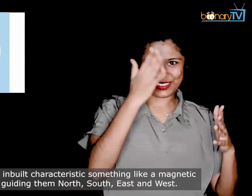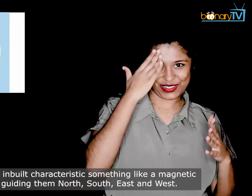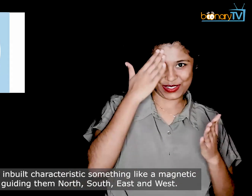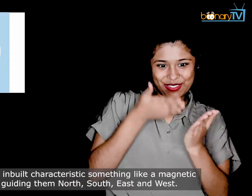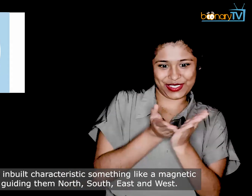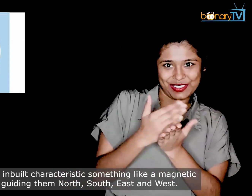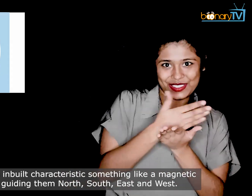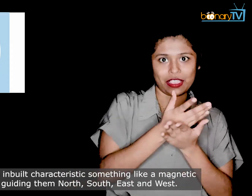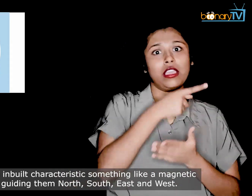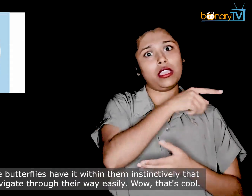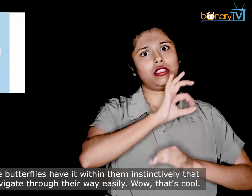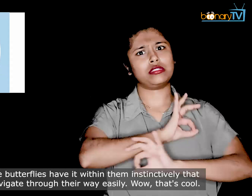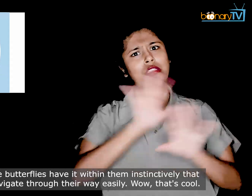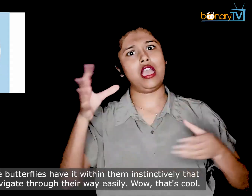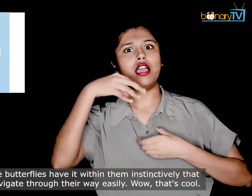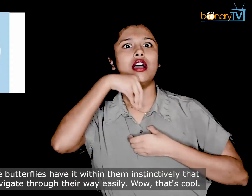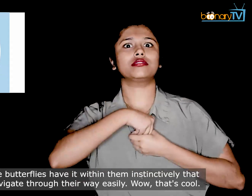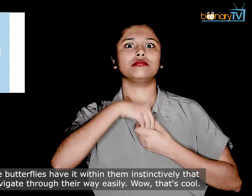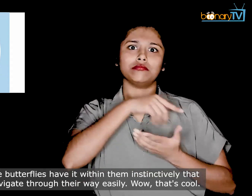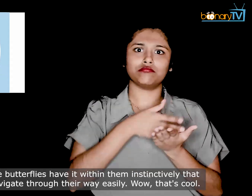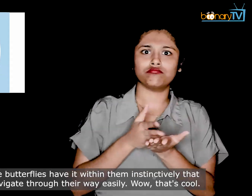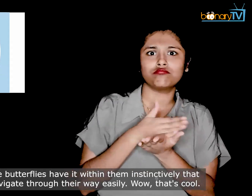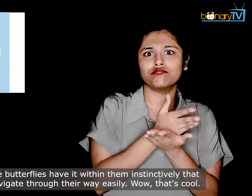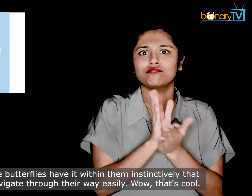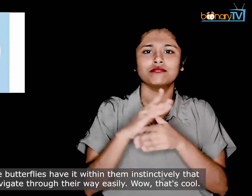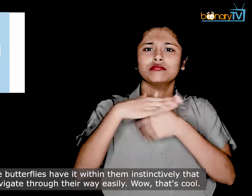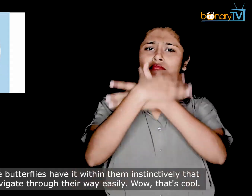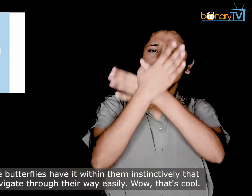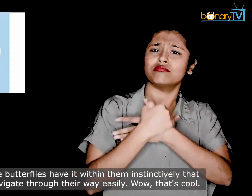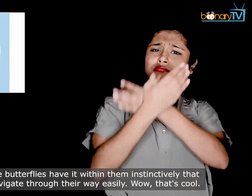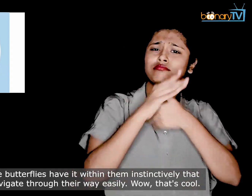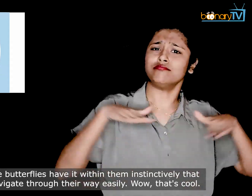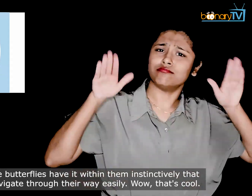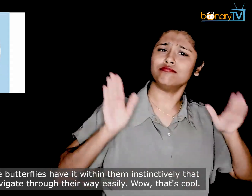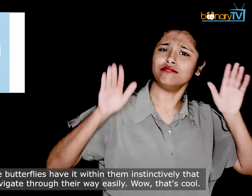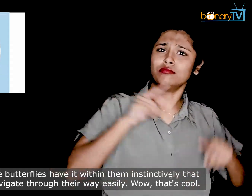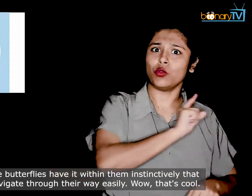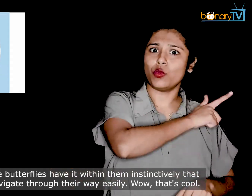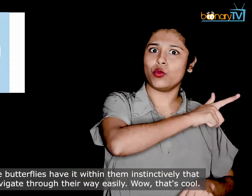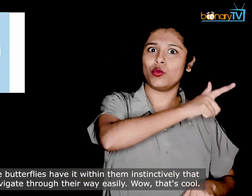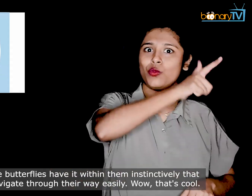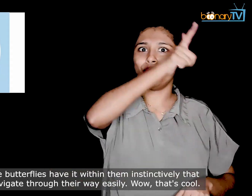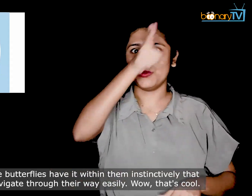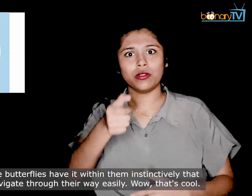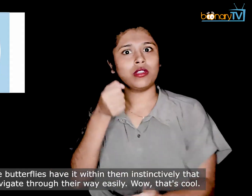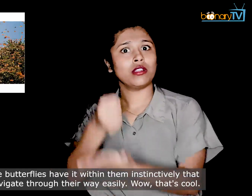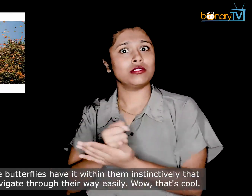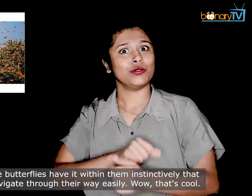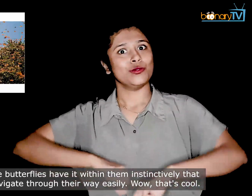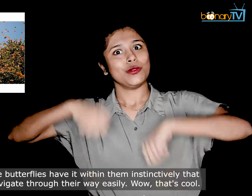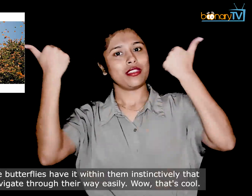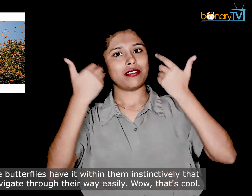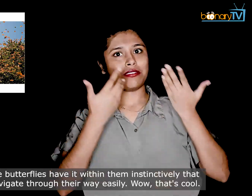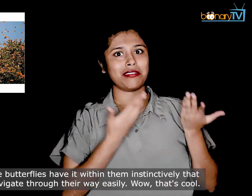south, east and west. Similarly, these butterflies have it within them instinctively that helps them navigate through their way easily.